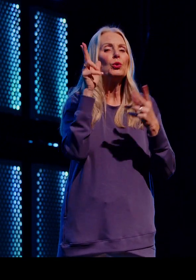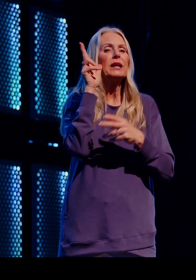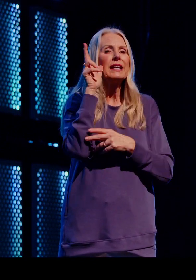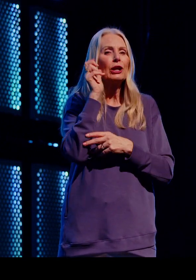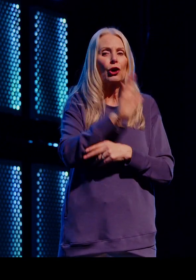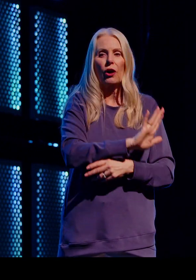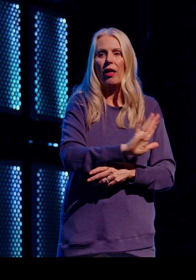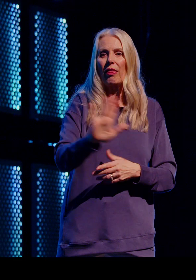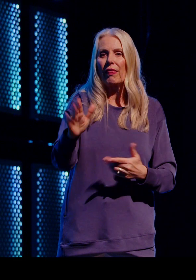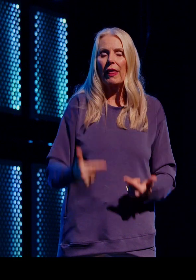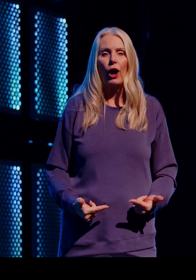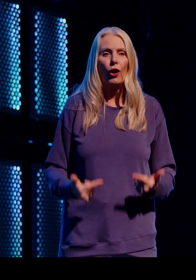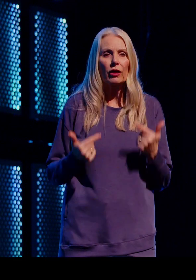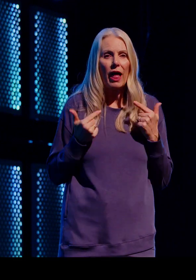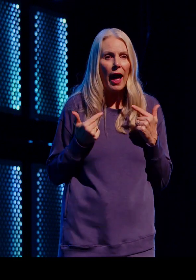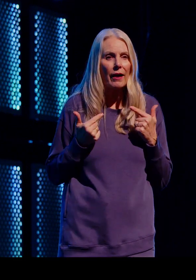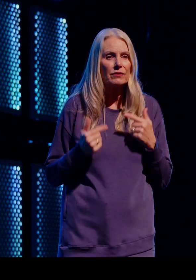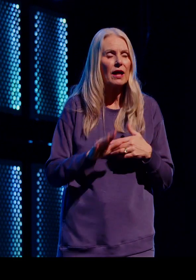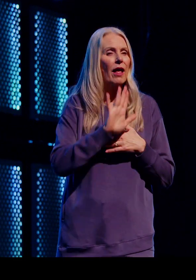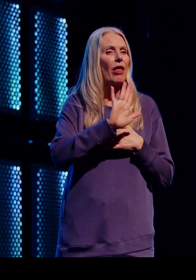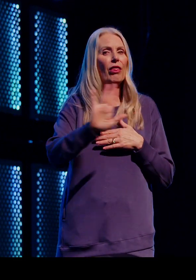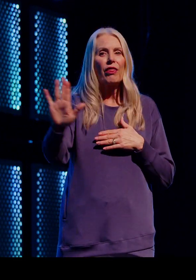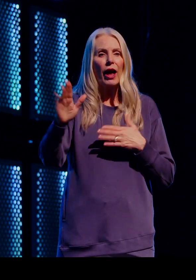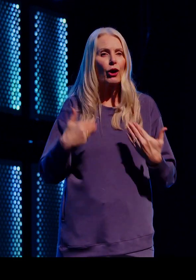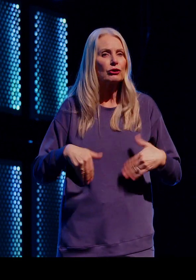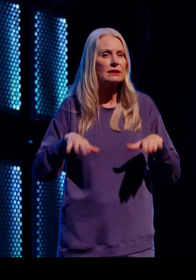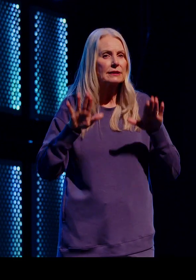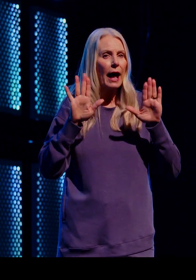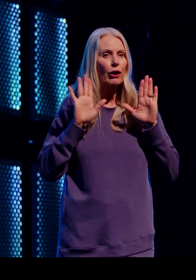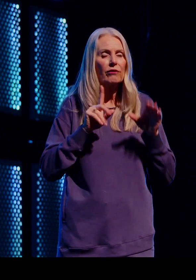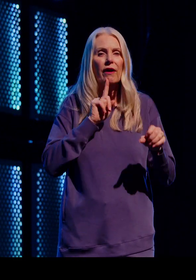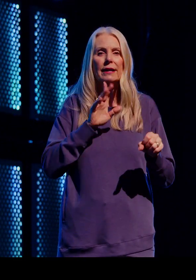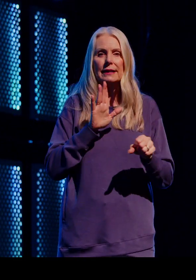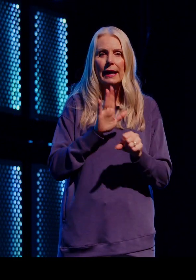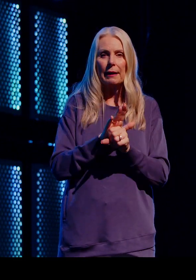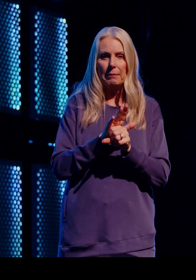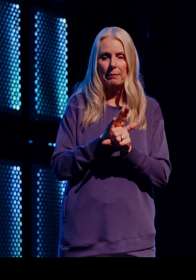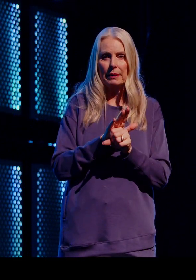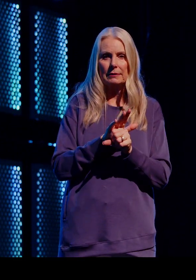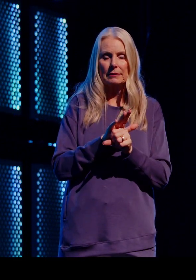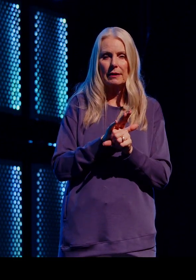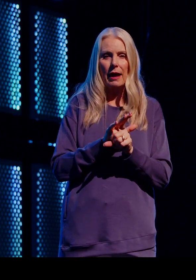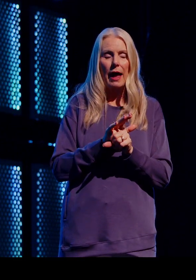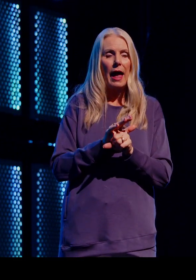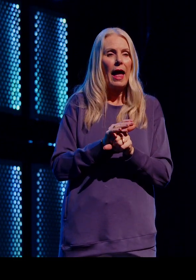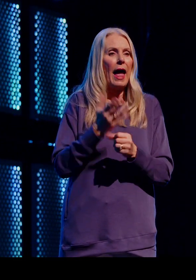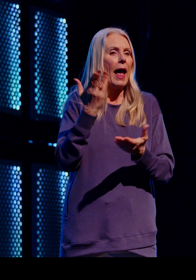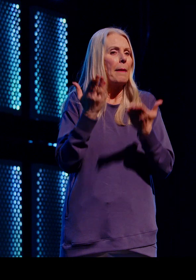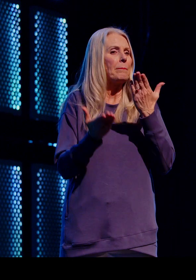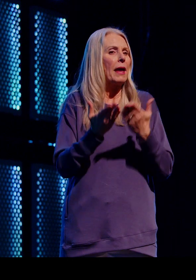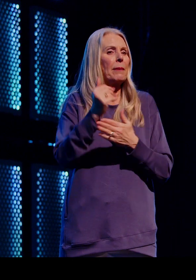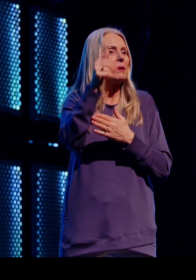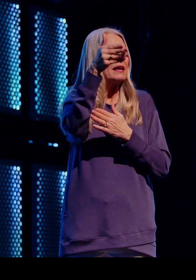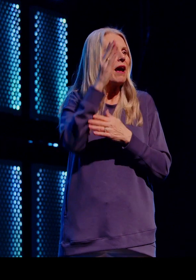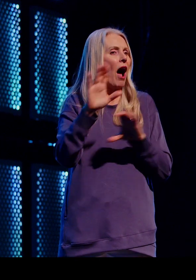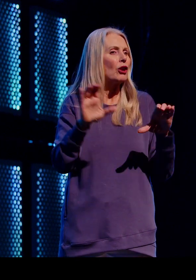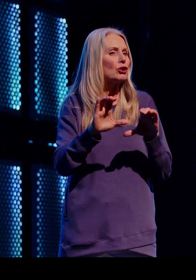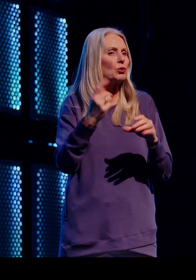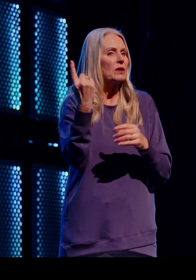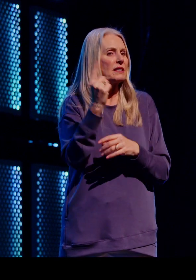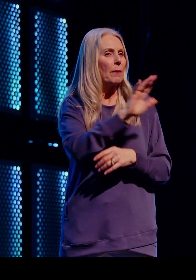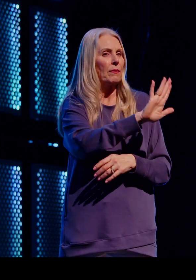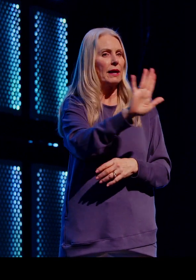did. And their sacrifice and commitment. But maybe God is doing something in your heart right